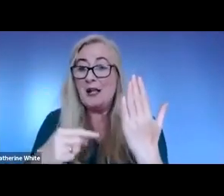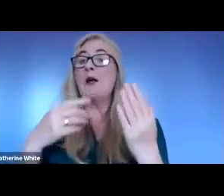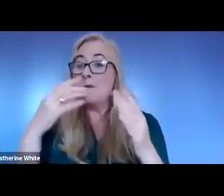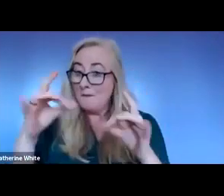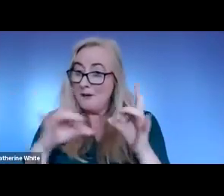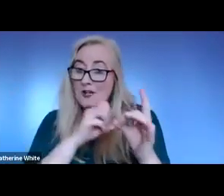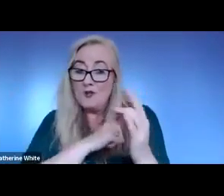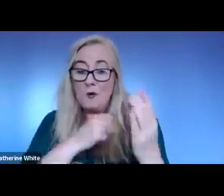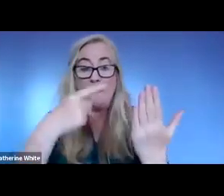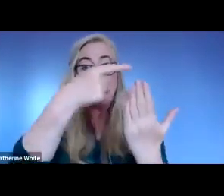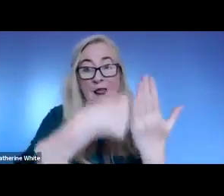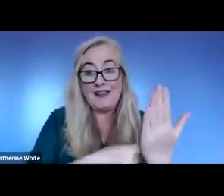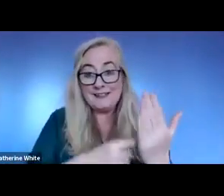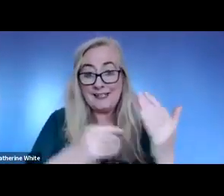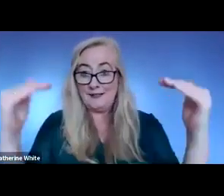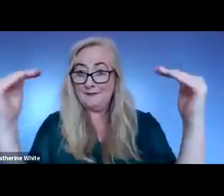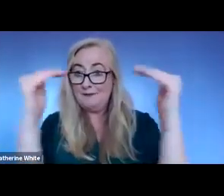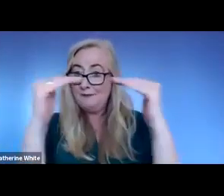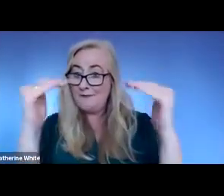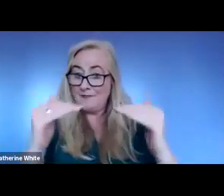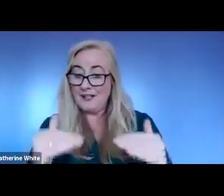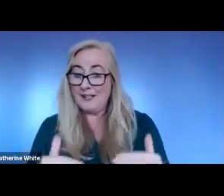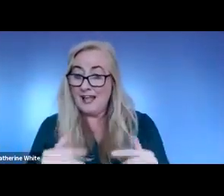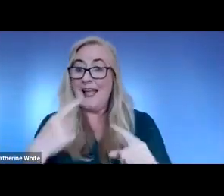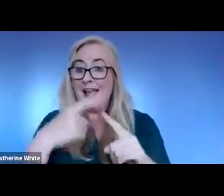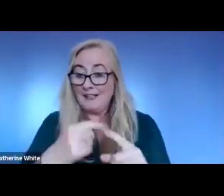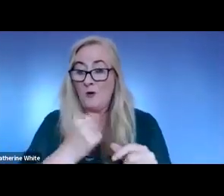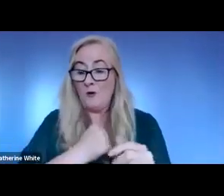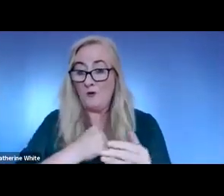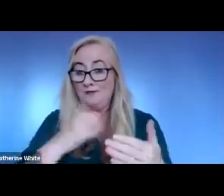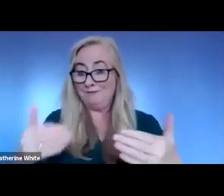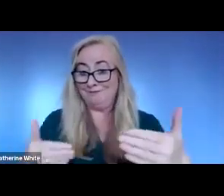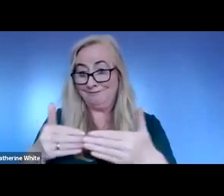the Sustainable Development Goals and against our own progress. Thank you.